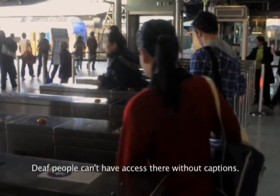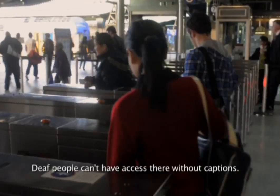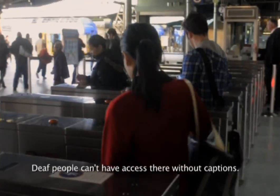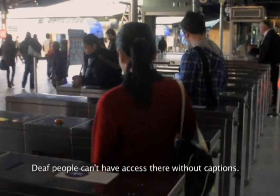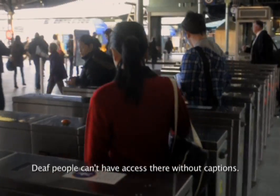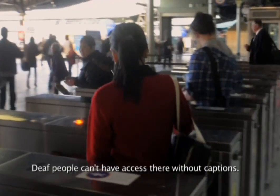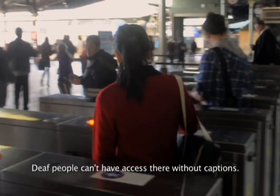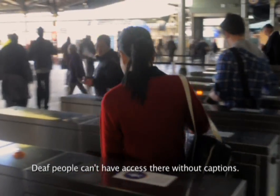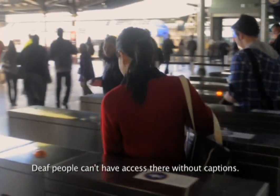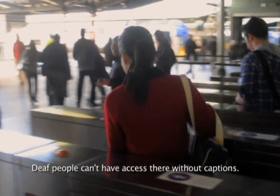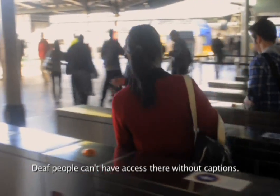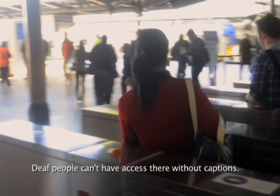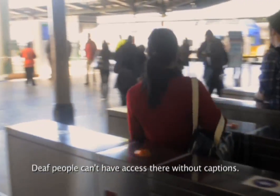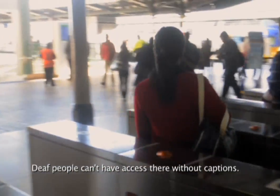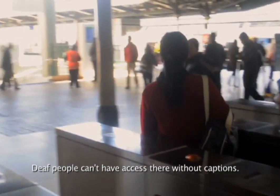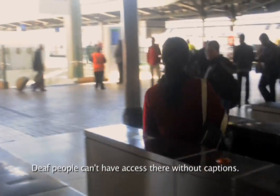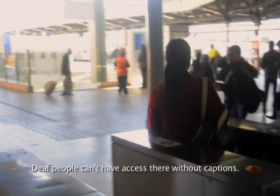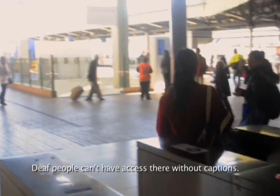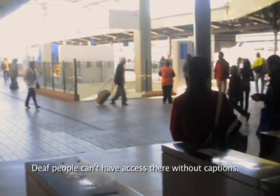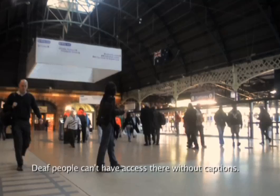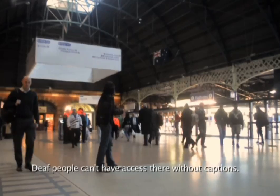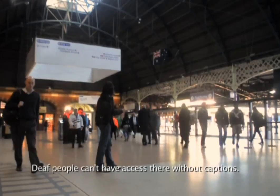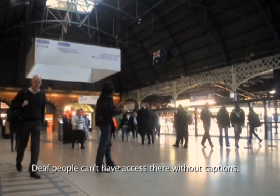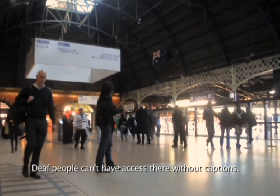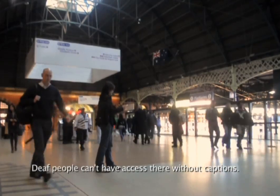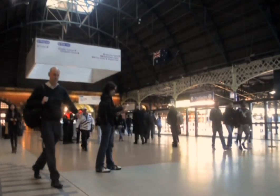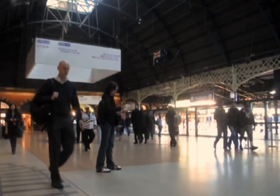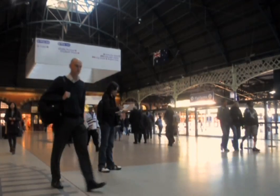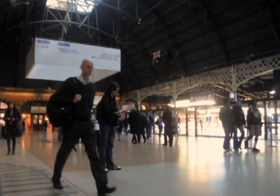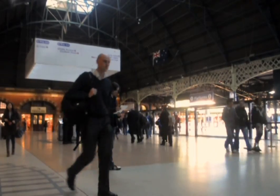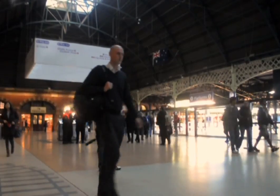Deaf people can't have access there without captions.